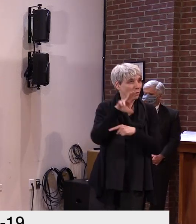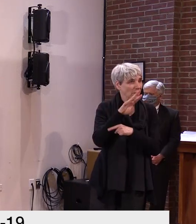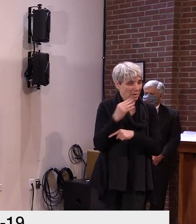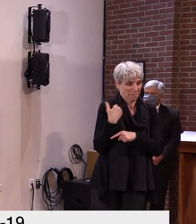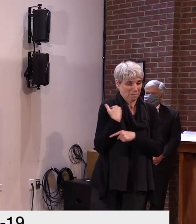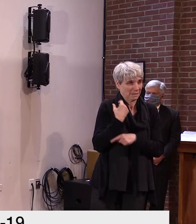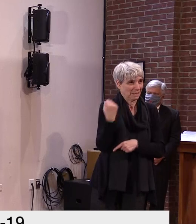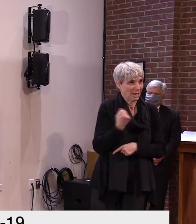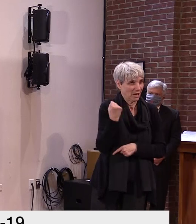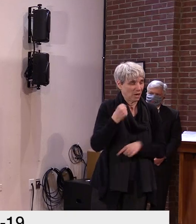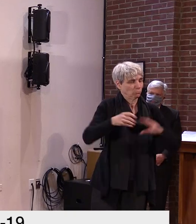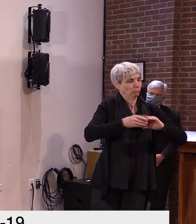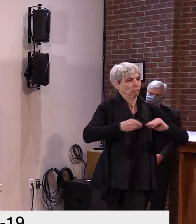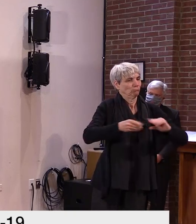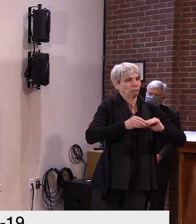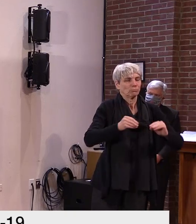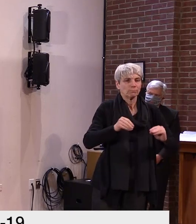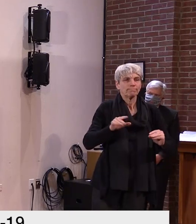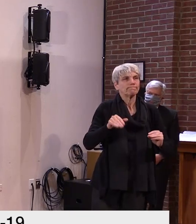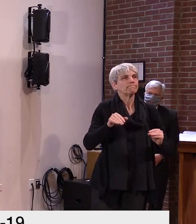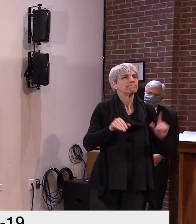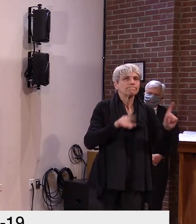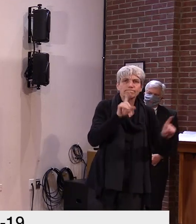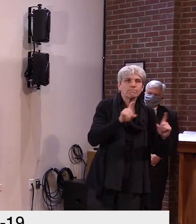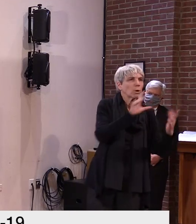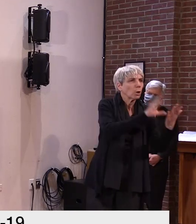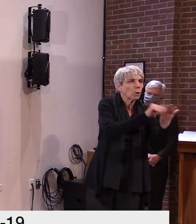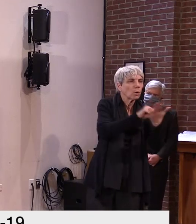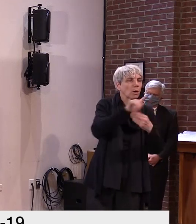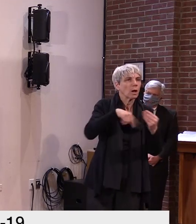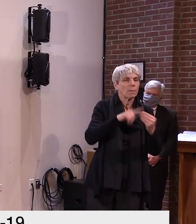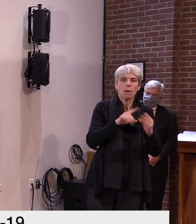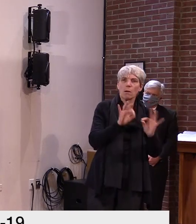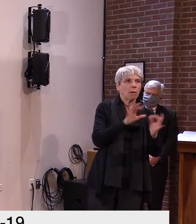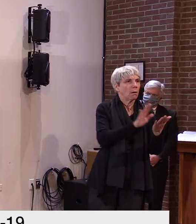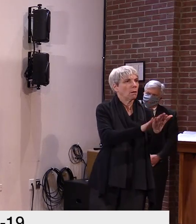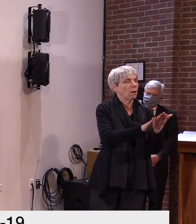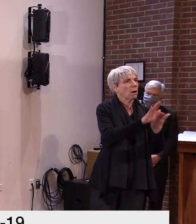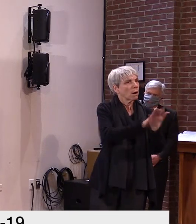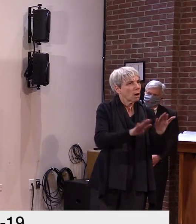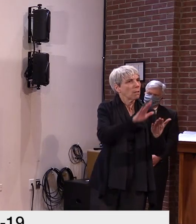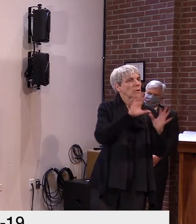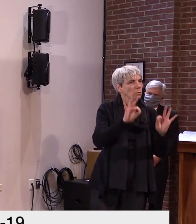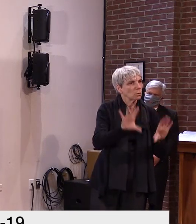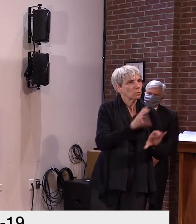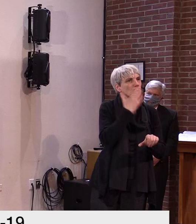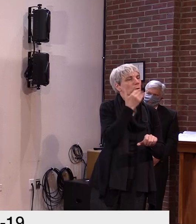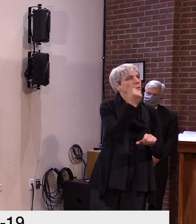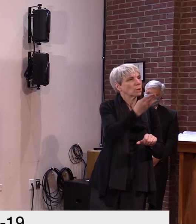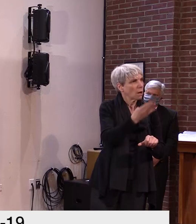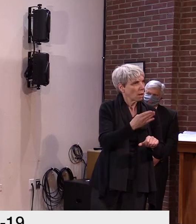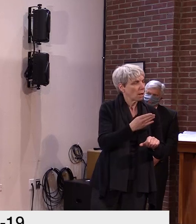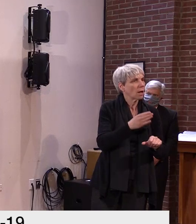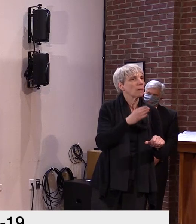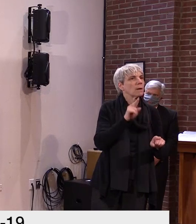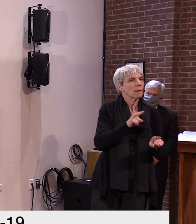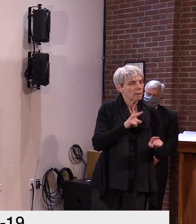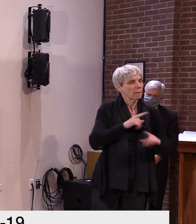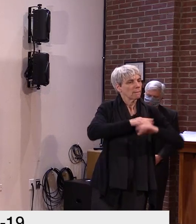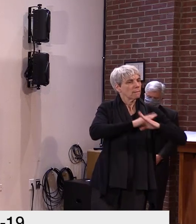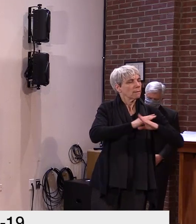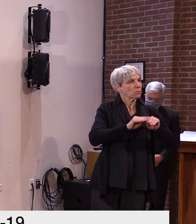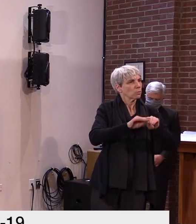higher education in the COVID-19 response. I think she told me she'd been to something like